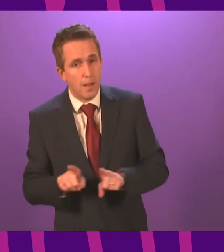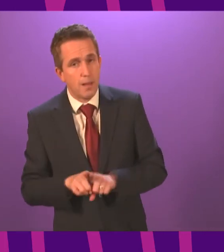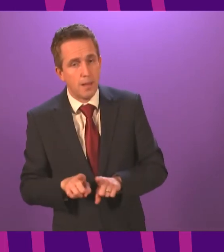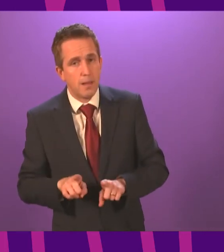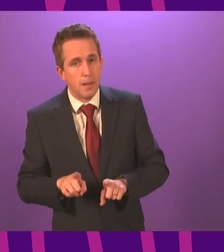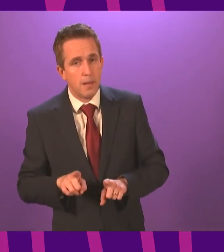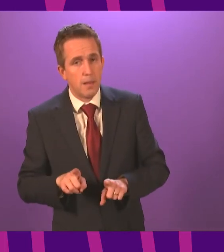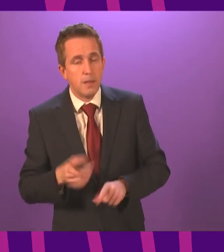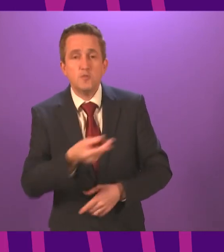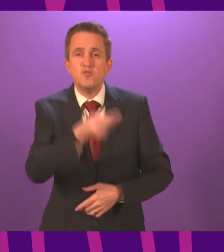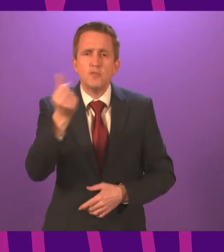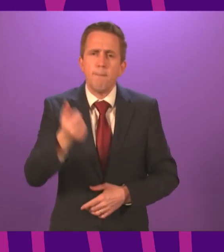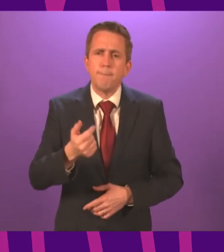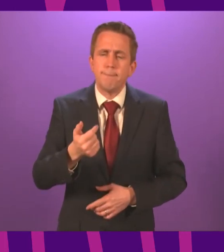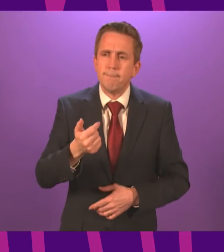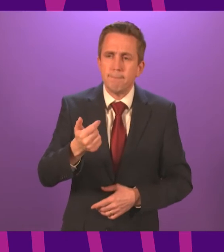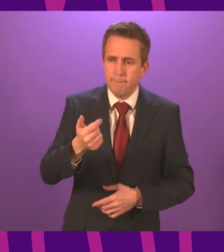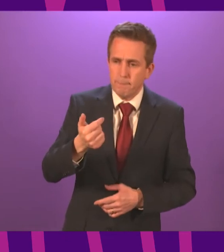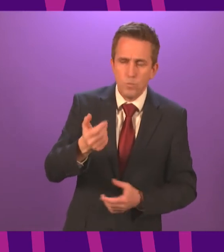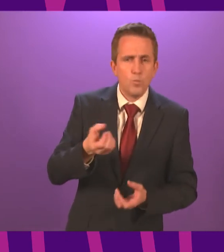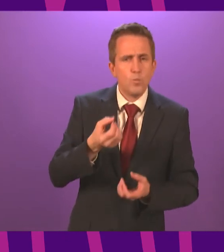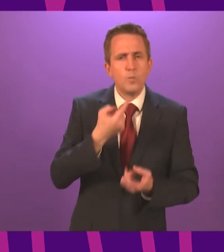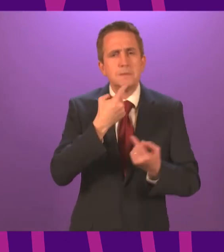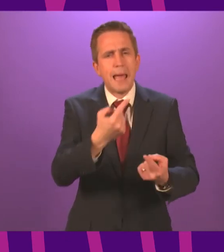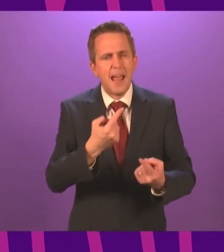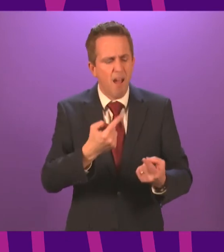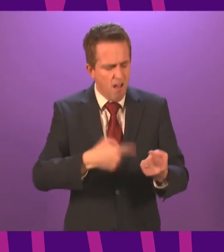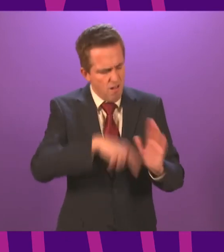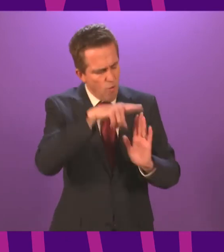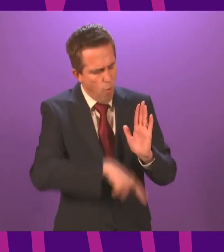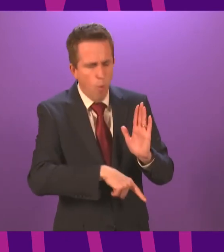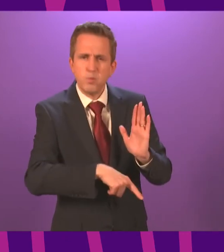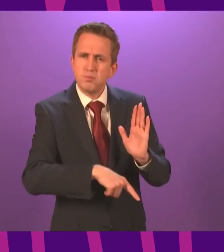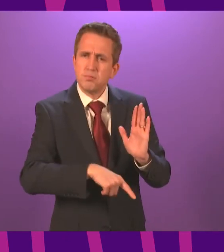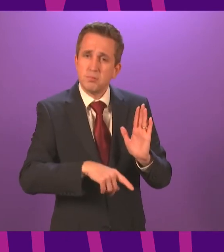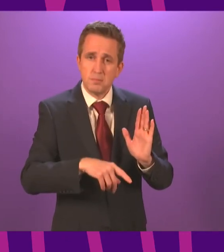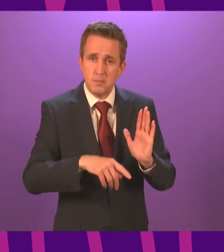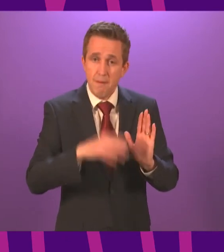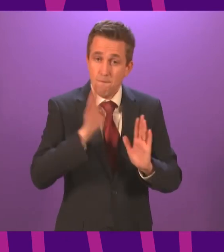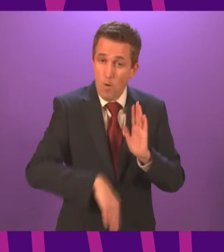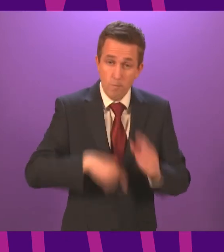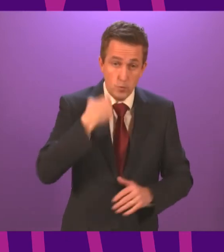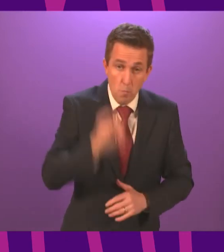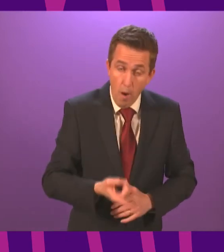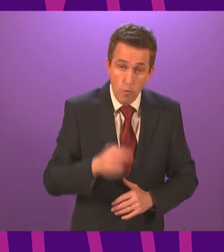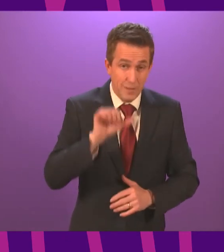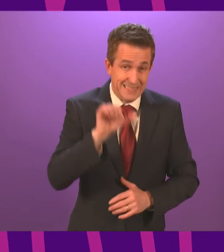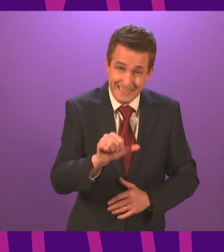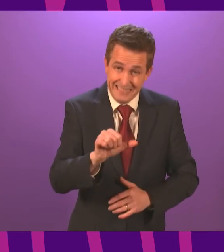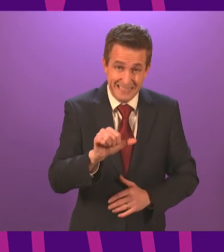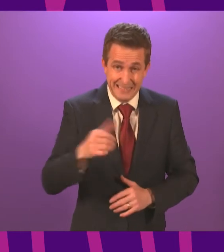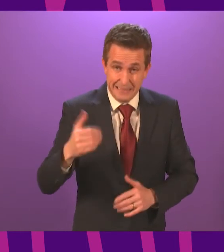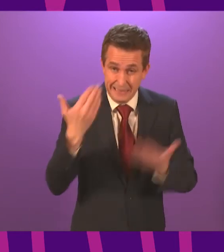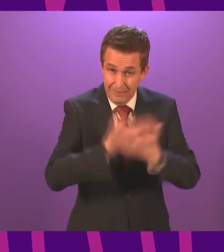recognise those who might say, and I fully accept, that these are regulations that will come into force as of 6 p.m. tomorrow. that some